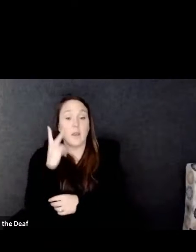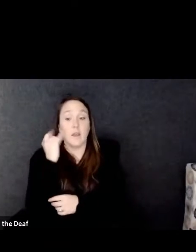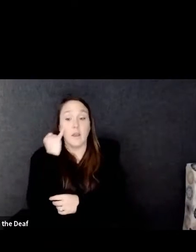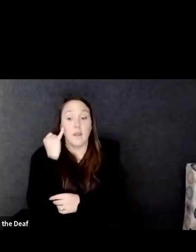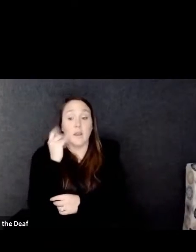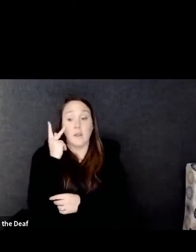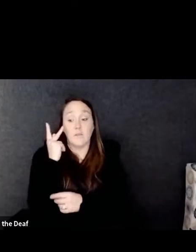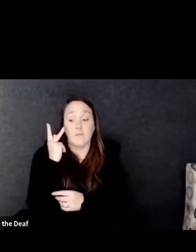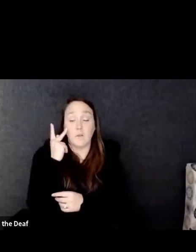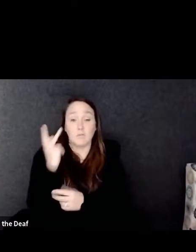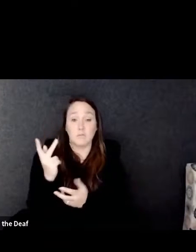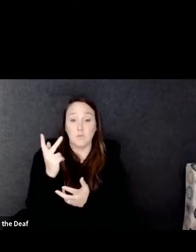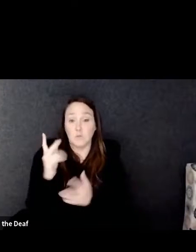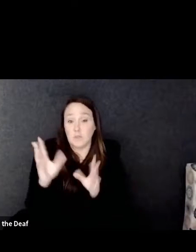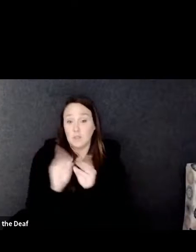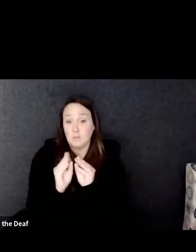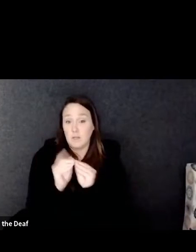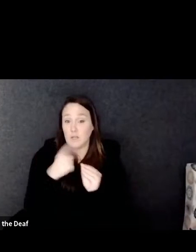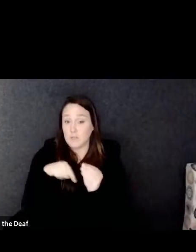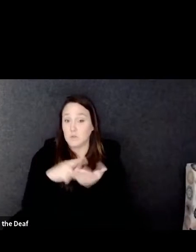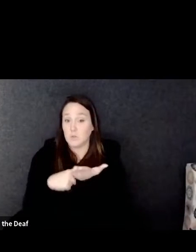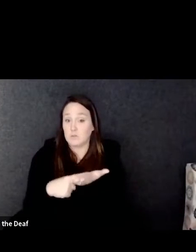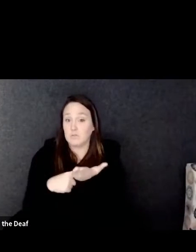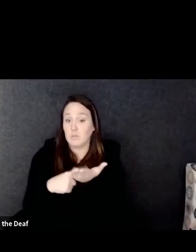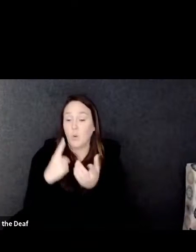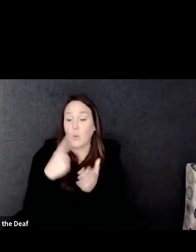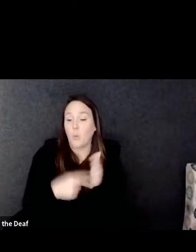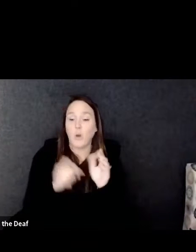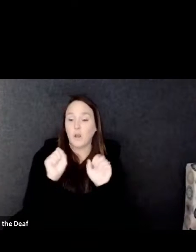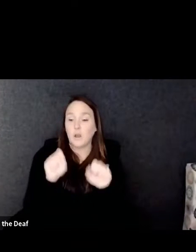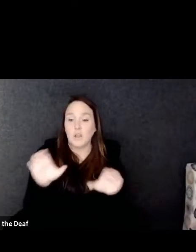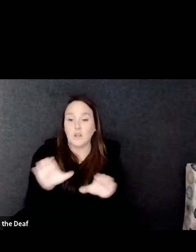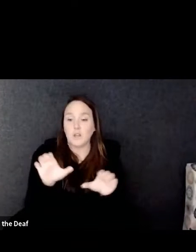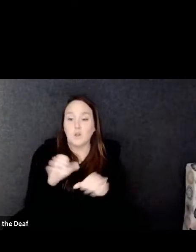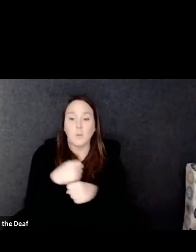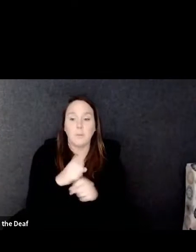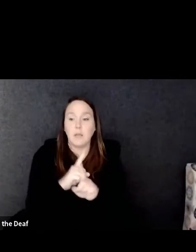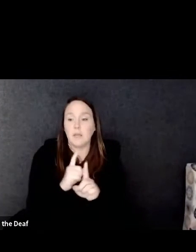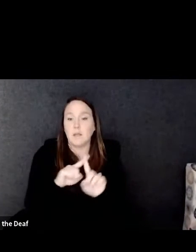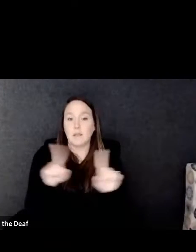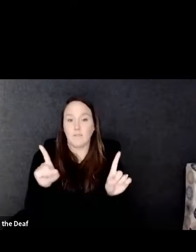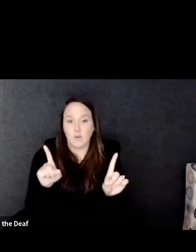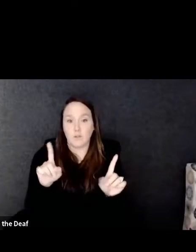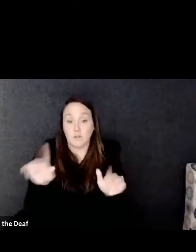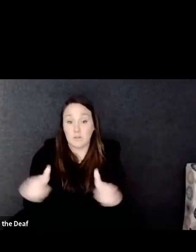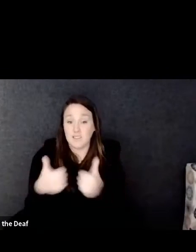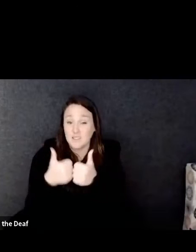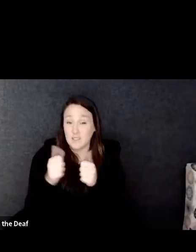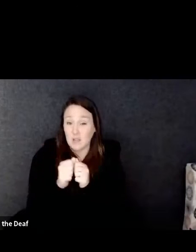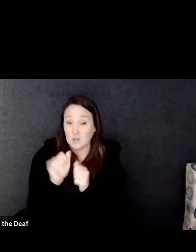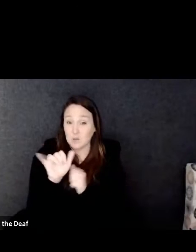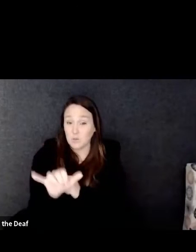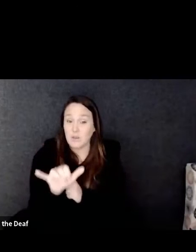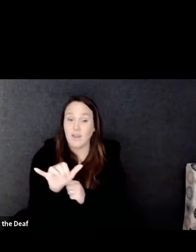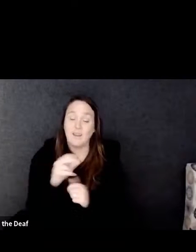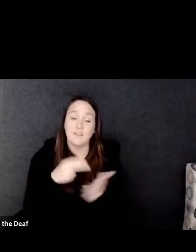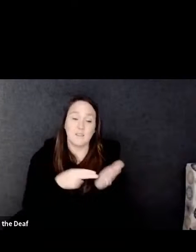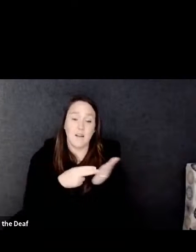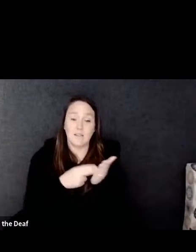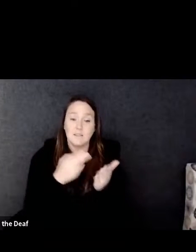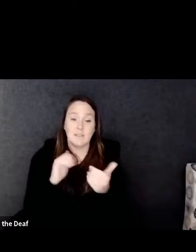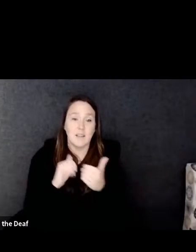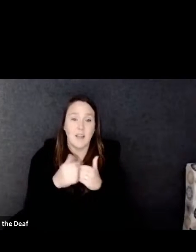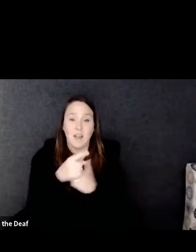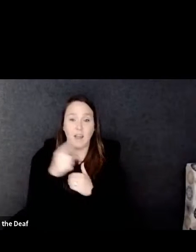we do deliberate what can we do that will make a difference. I think one of the challenges with that recommendation, though, is honestly, how do you